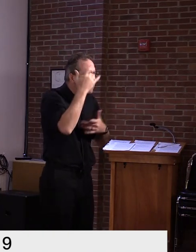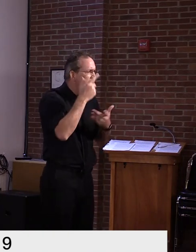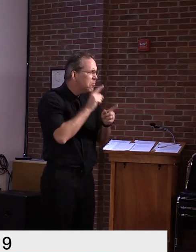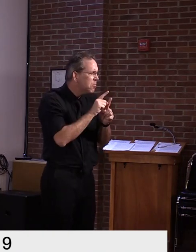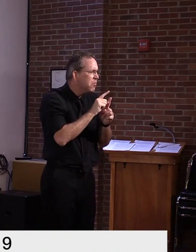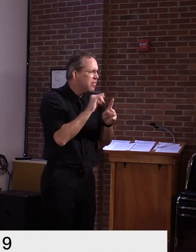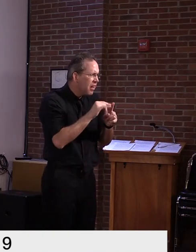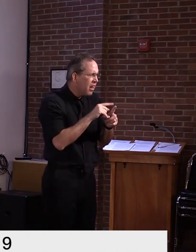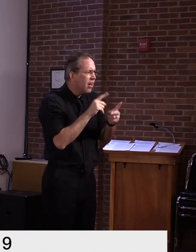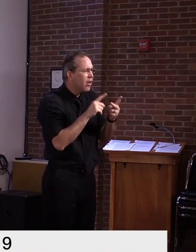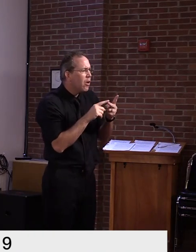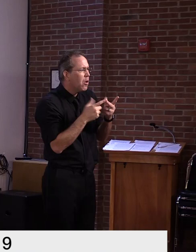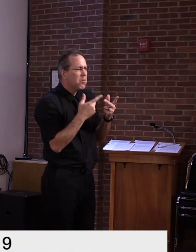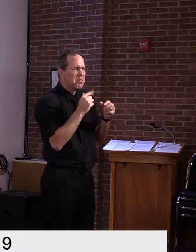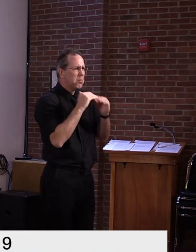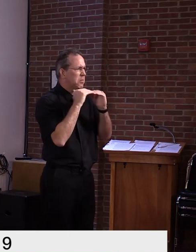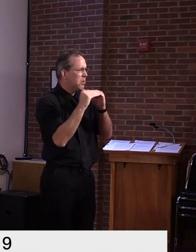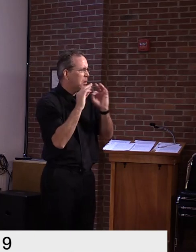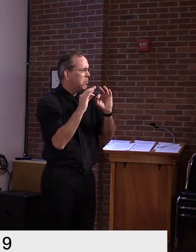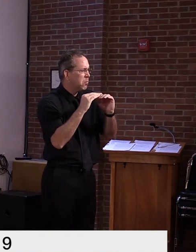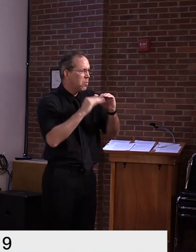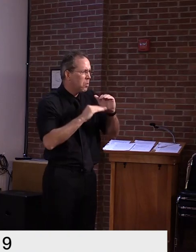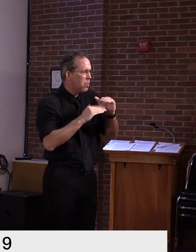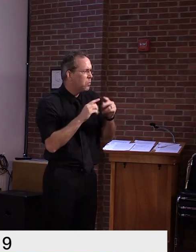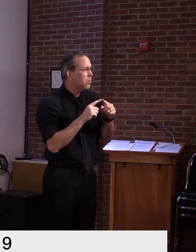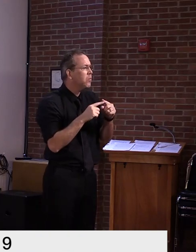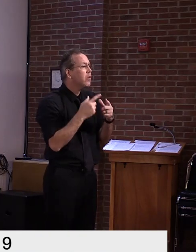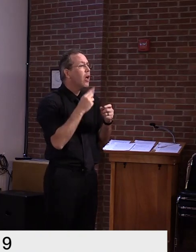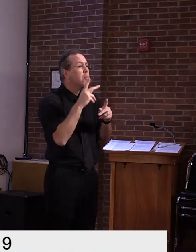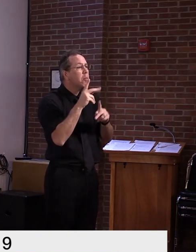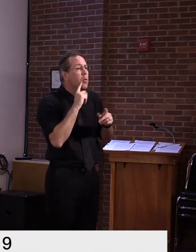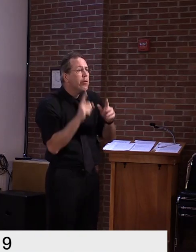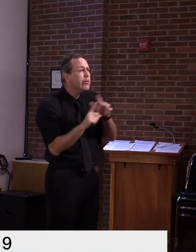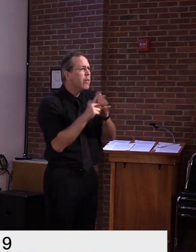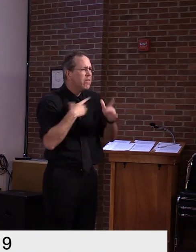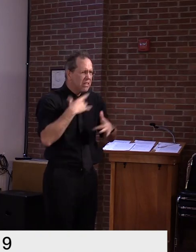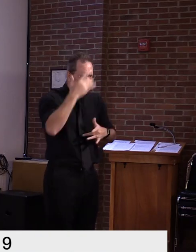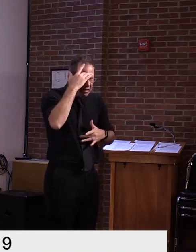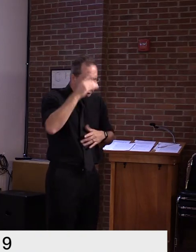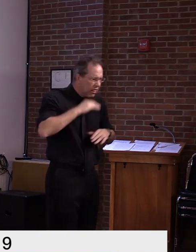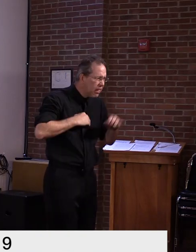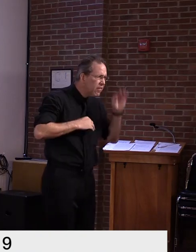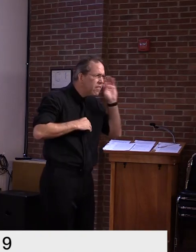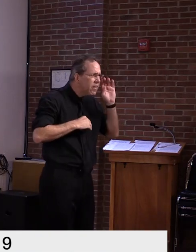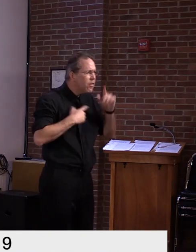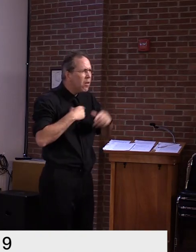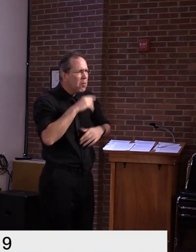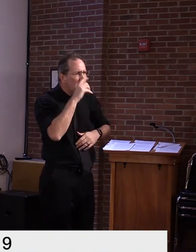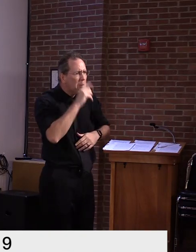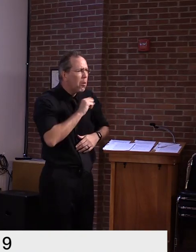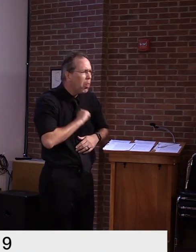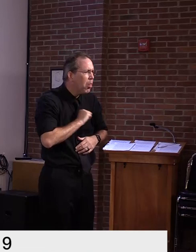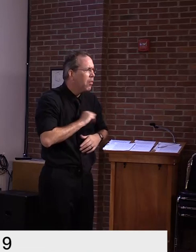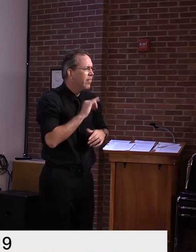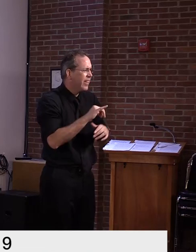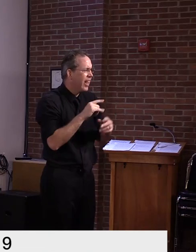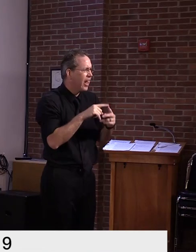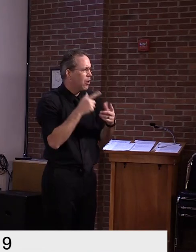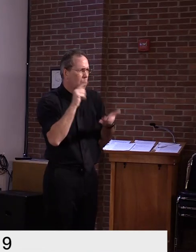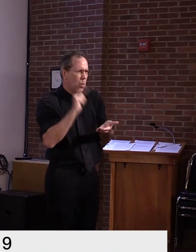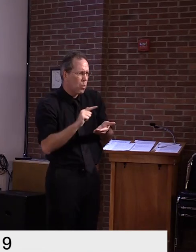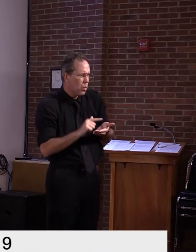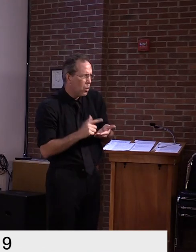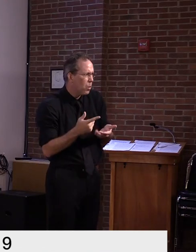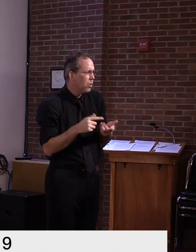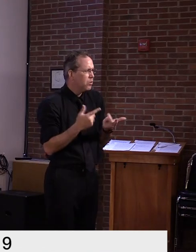stable, as we said. Syndromic surveillance continues to be low. The viral growth rate obviously continues to be low as well. Positivity, number one in